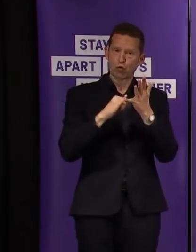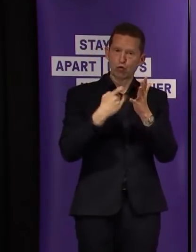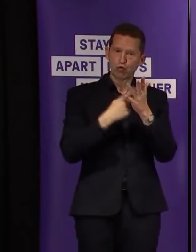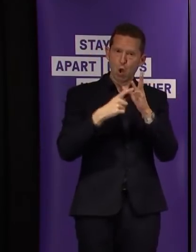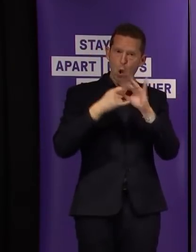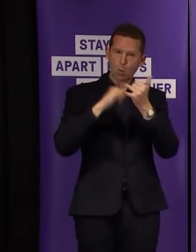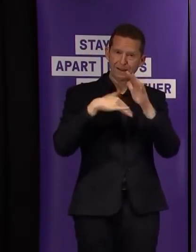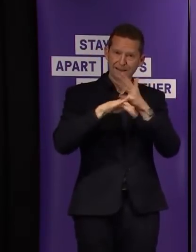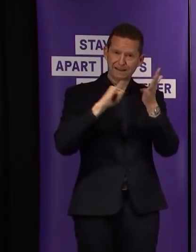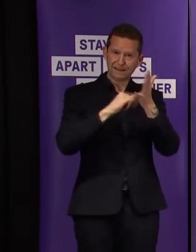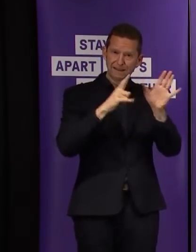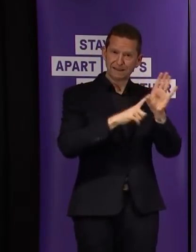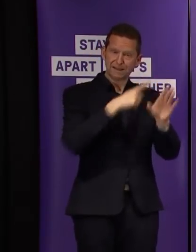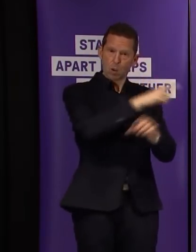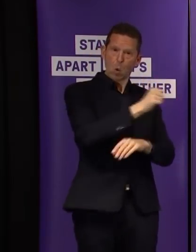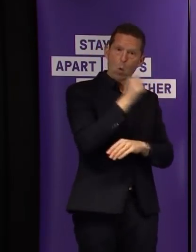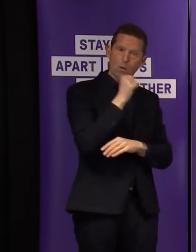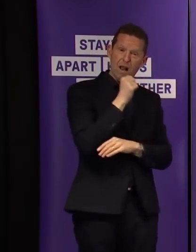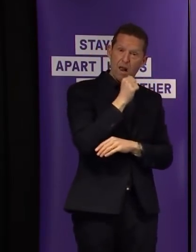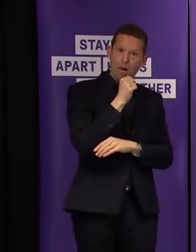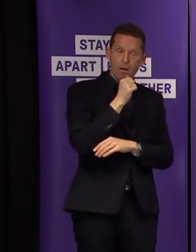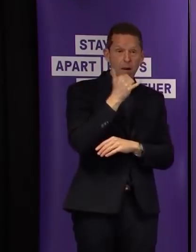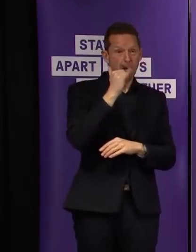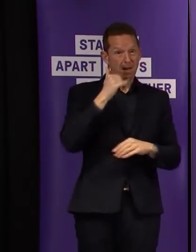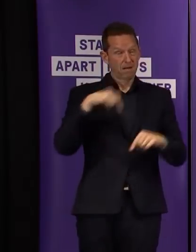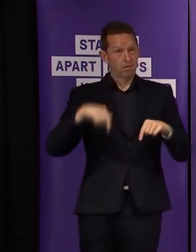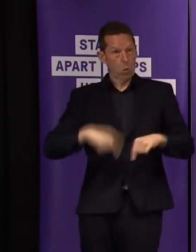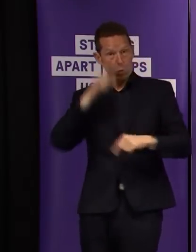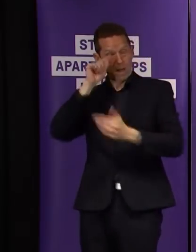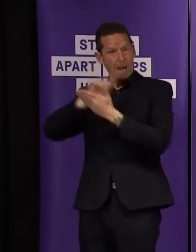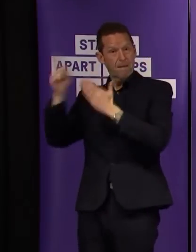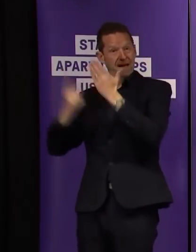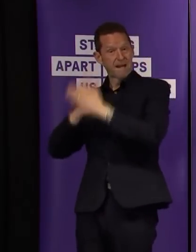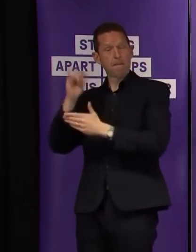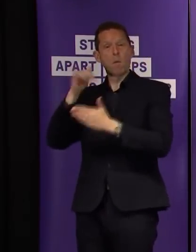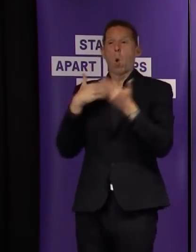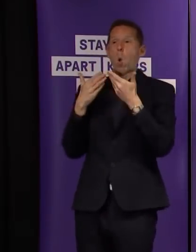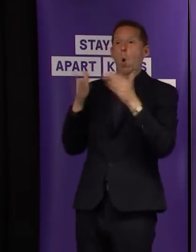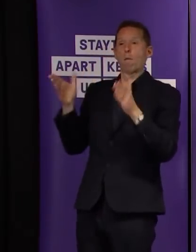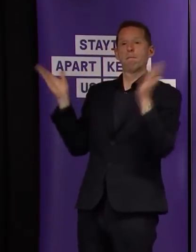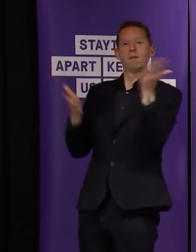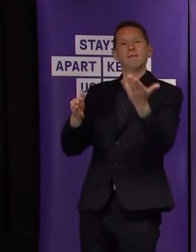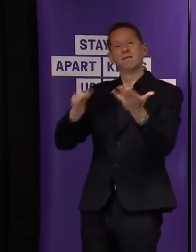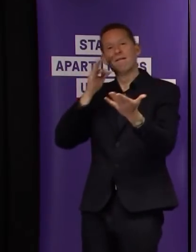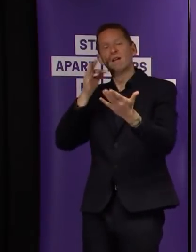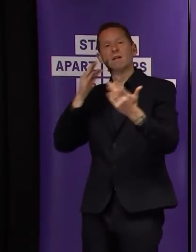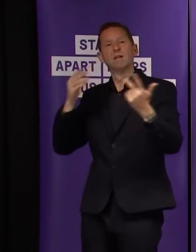Sydney, we will get to that point again where we'll finish up. Hospitality will be open and we'll finish up with a case.